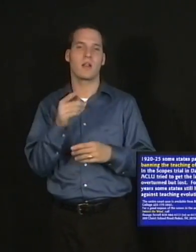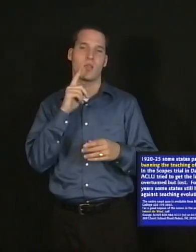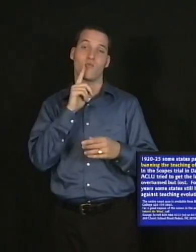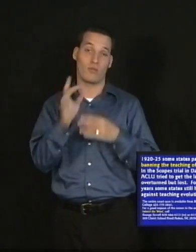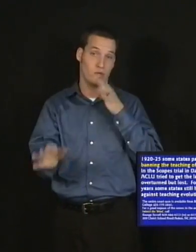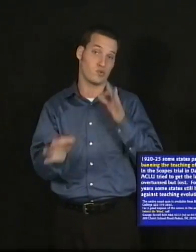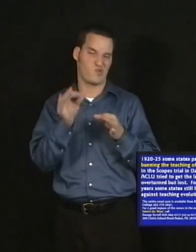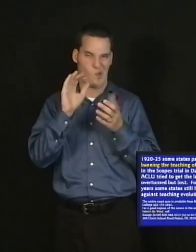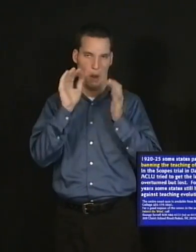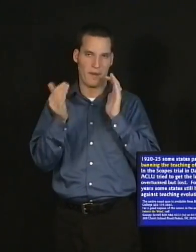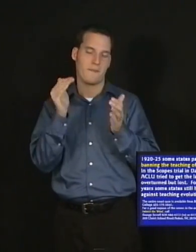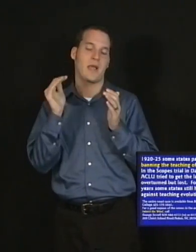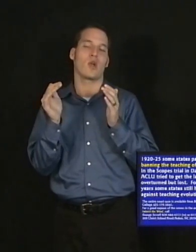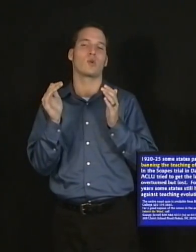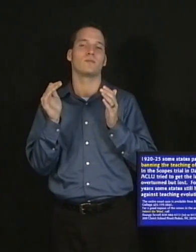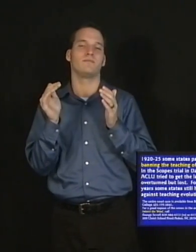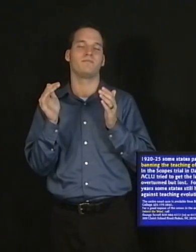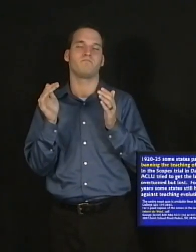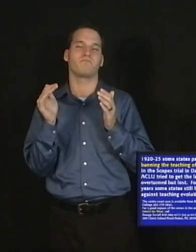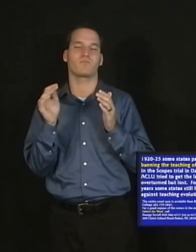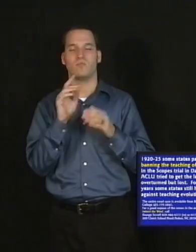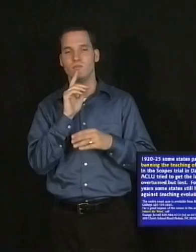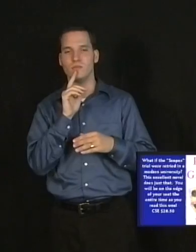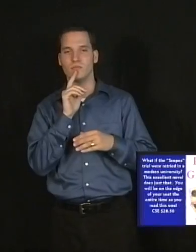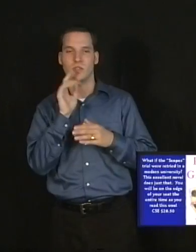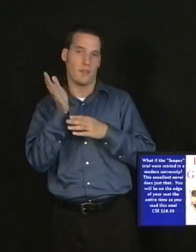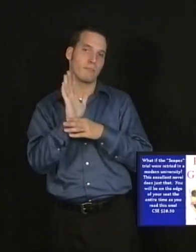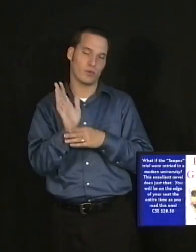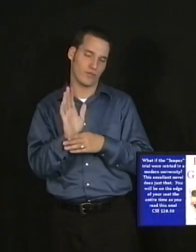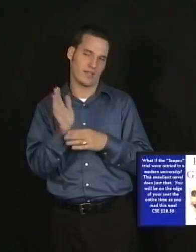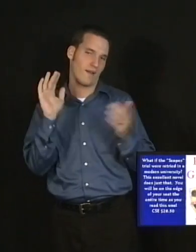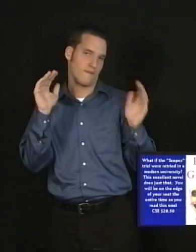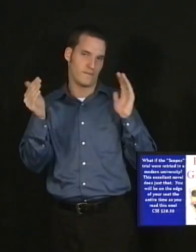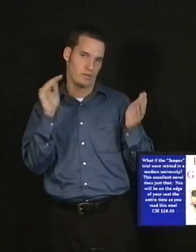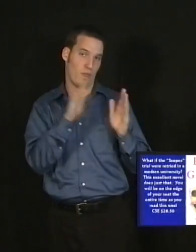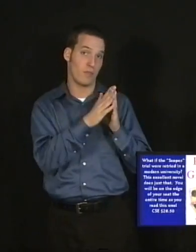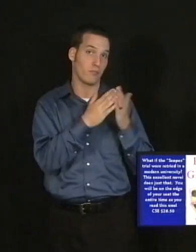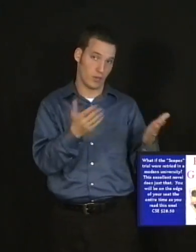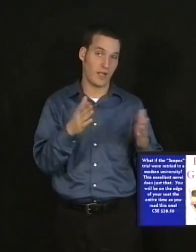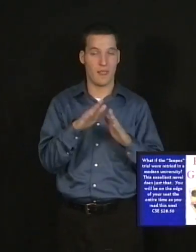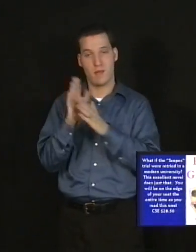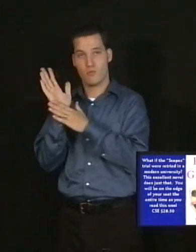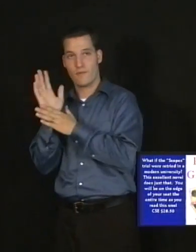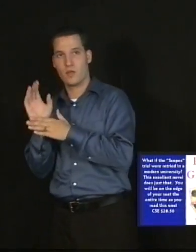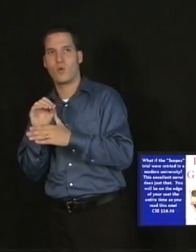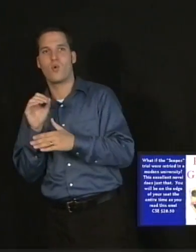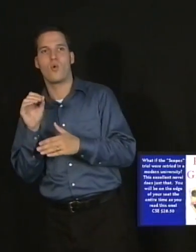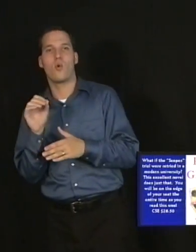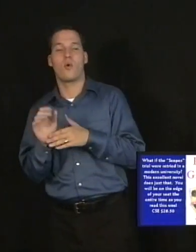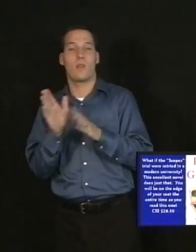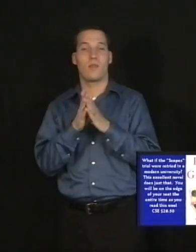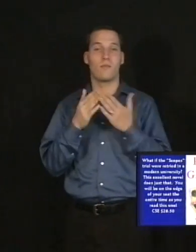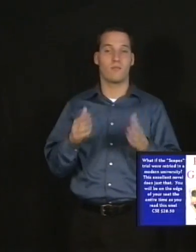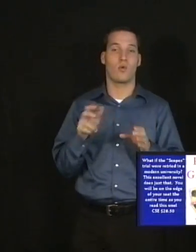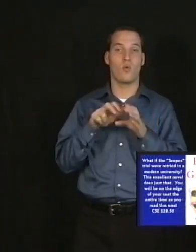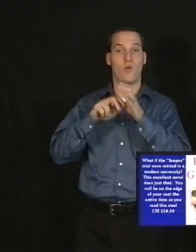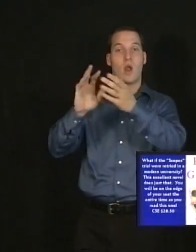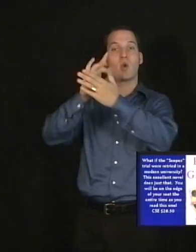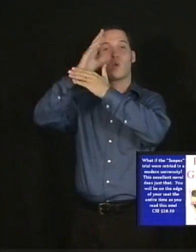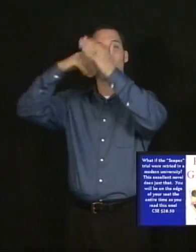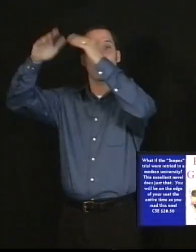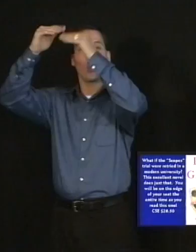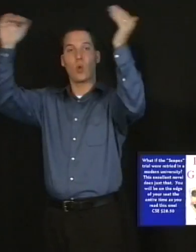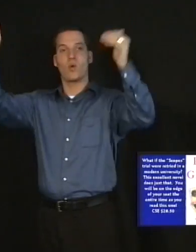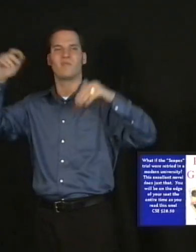the Inherit the Wind movie, which is just baloney. Or you might want to get the book Ride to Glory. You can get it through our ministry. I don't read novels much, but this one